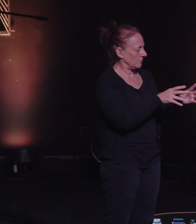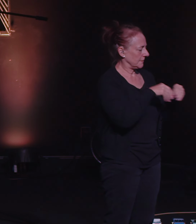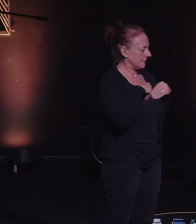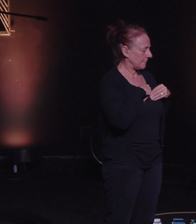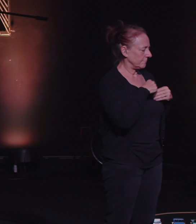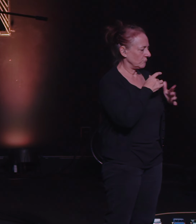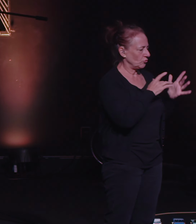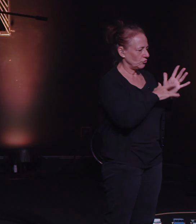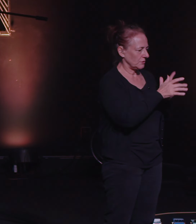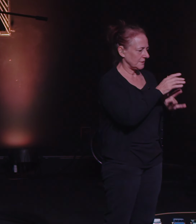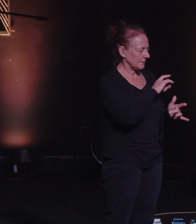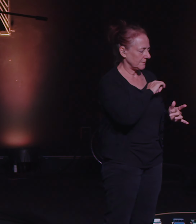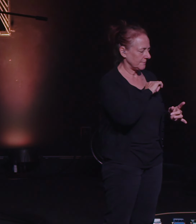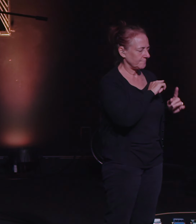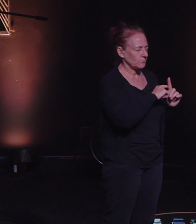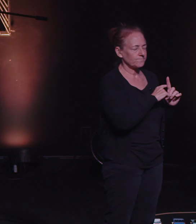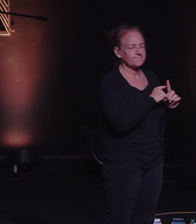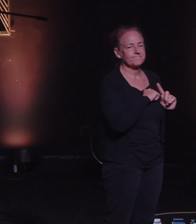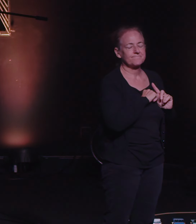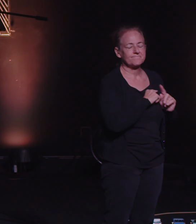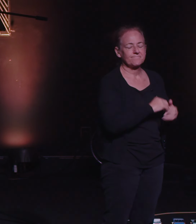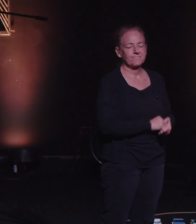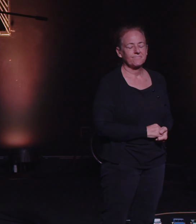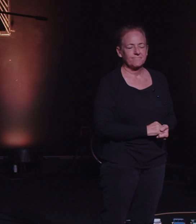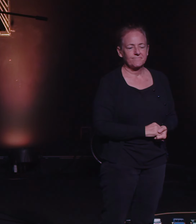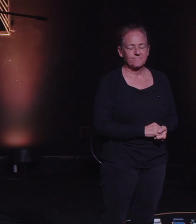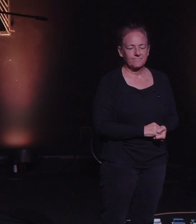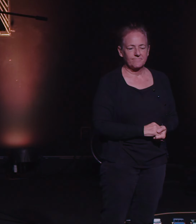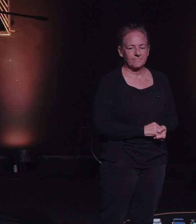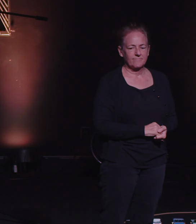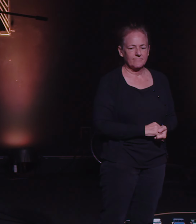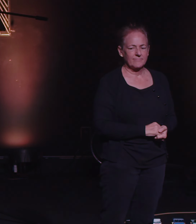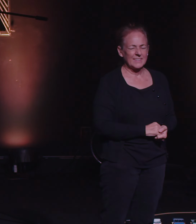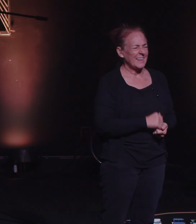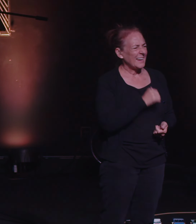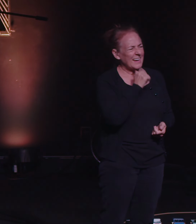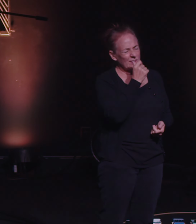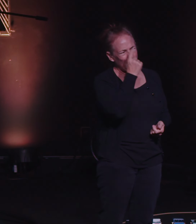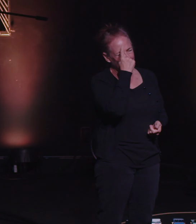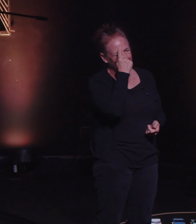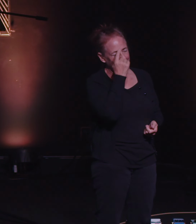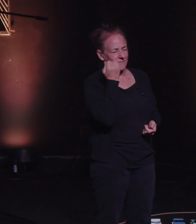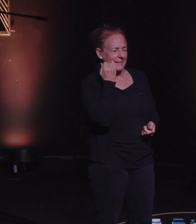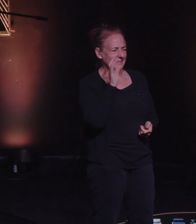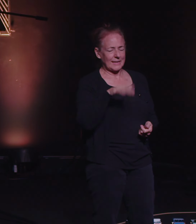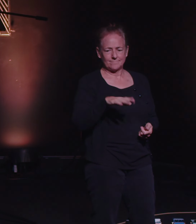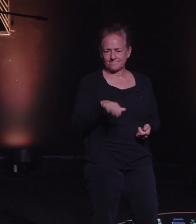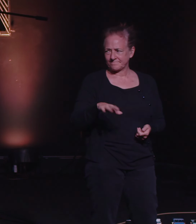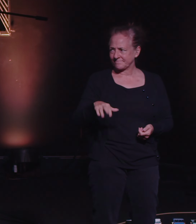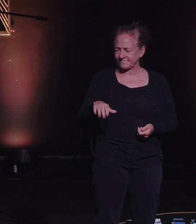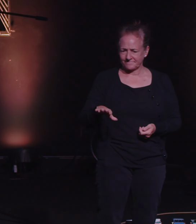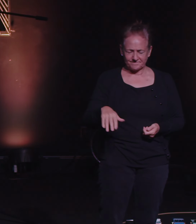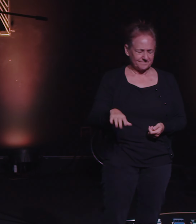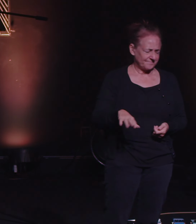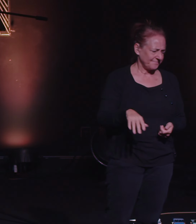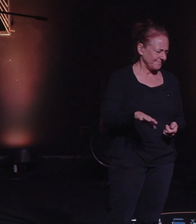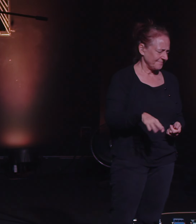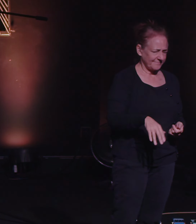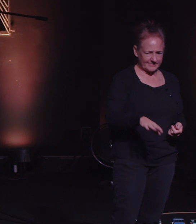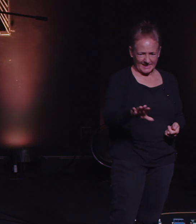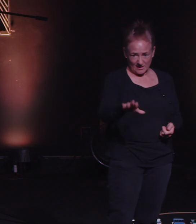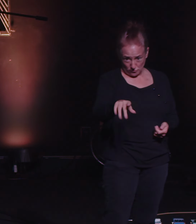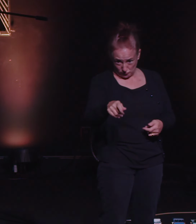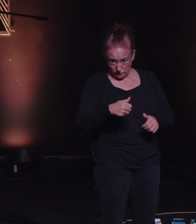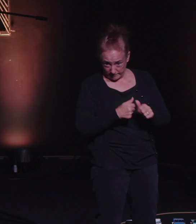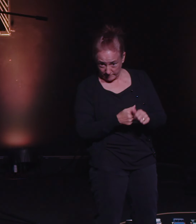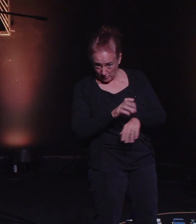What I found, and we talked a little bit about this, is I don't think that if I came to you and I was like, hey, and you're a Christ